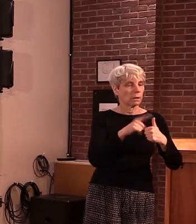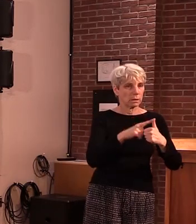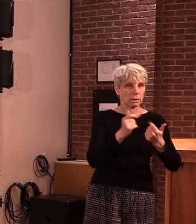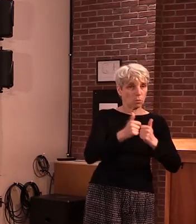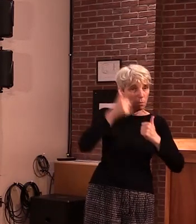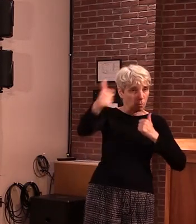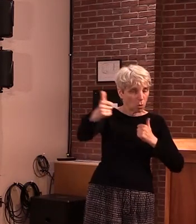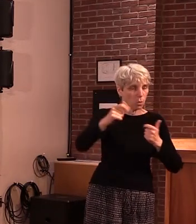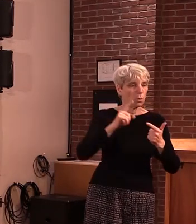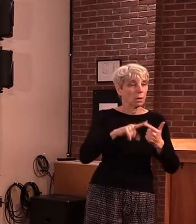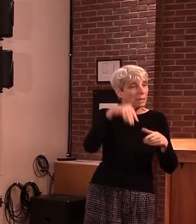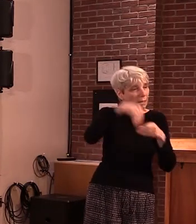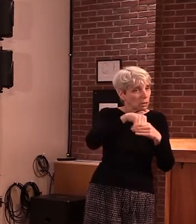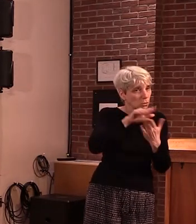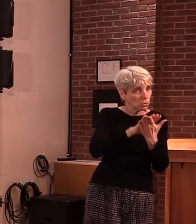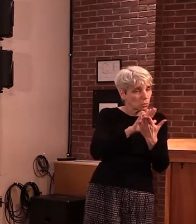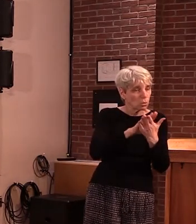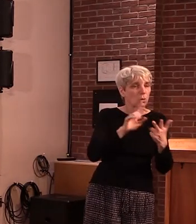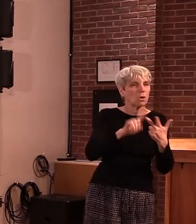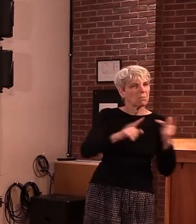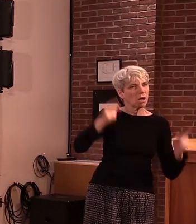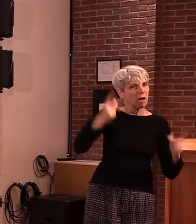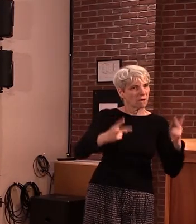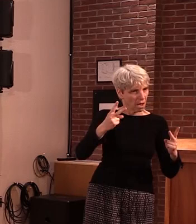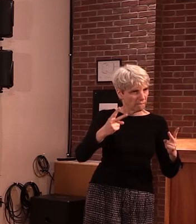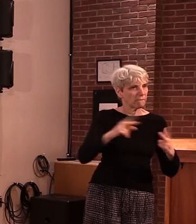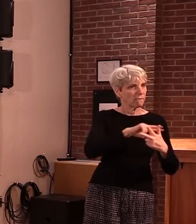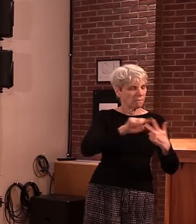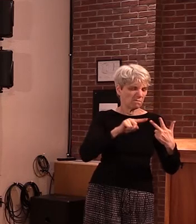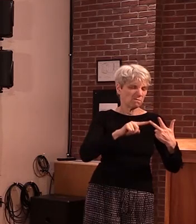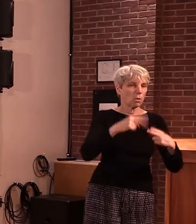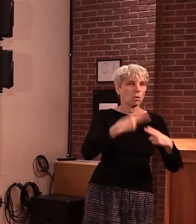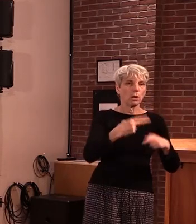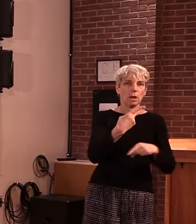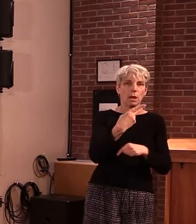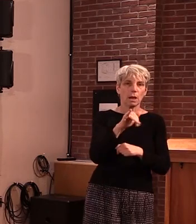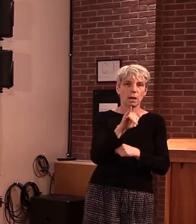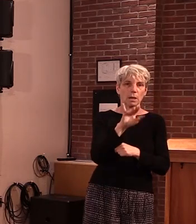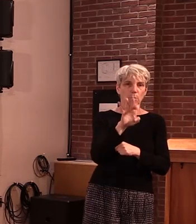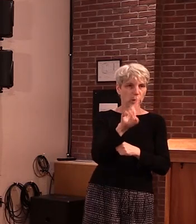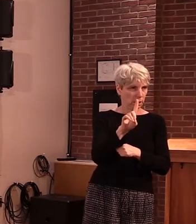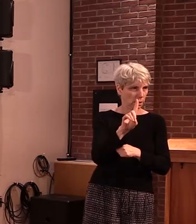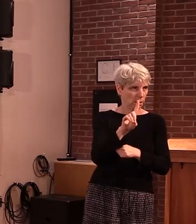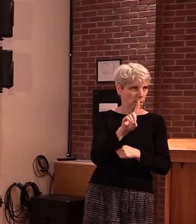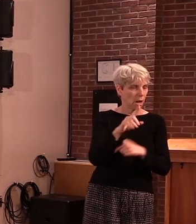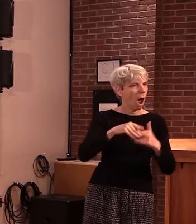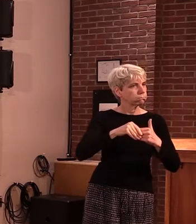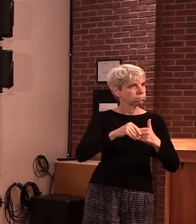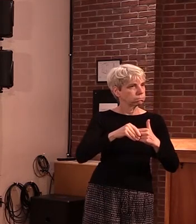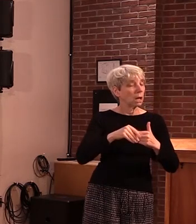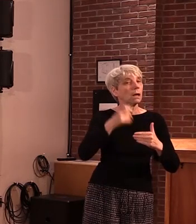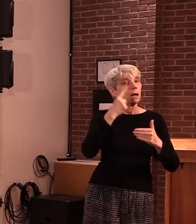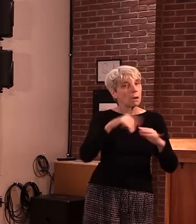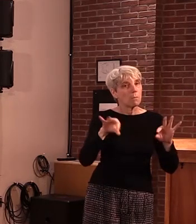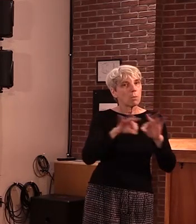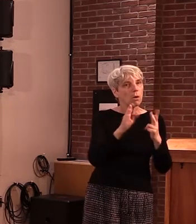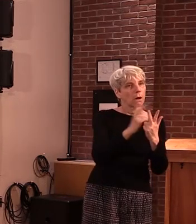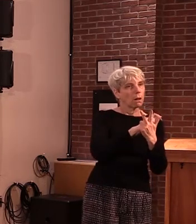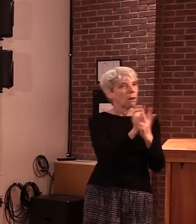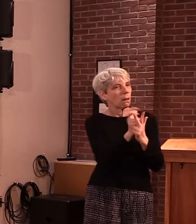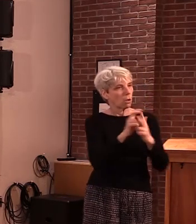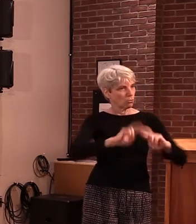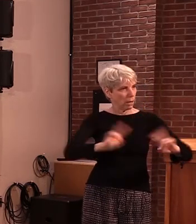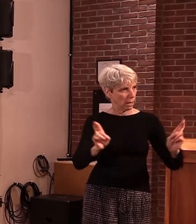combination of the two, what we are calling hybrid instruction. This flexibility will be necessary to navigate changes in the public